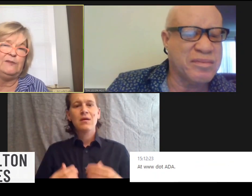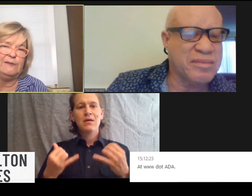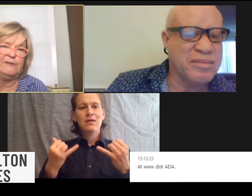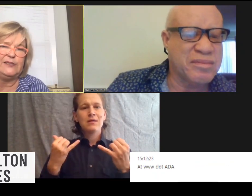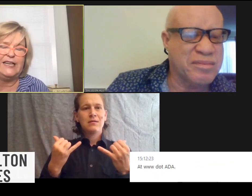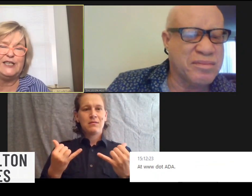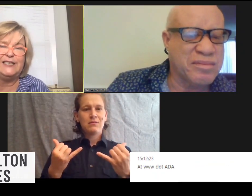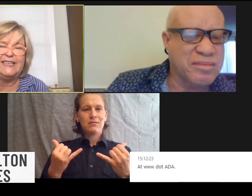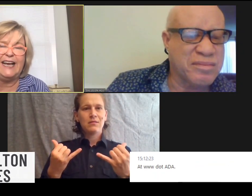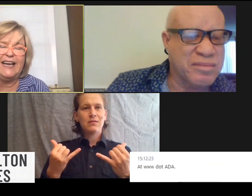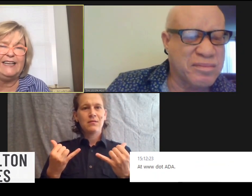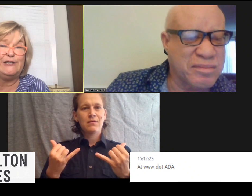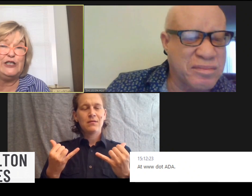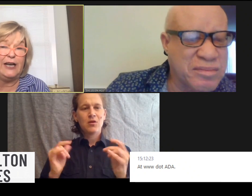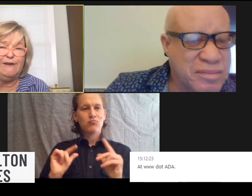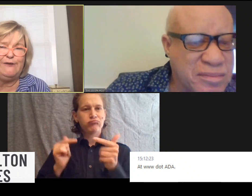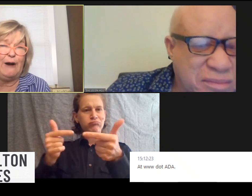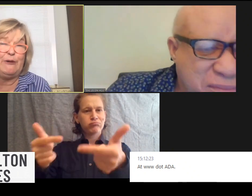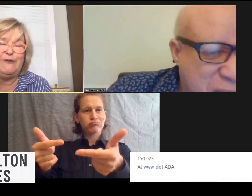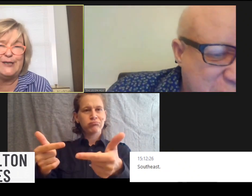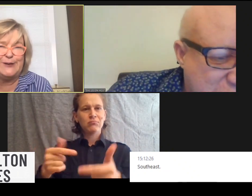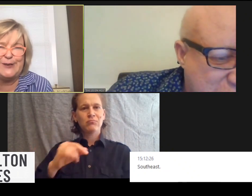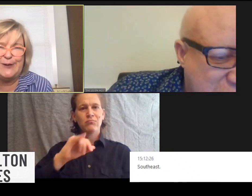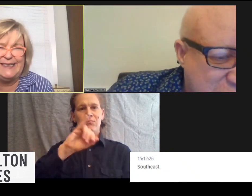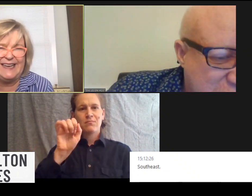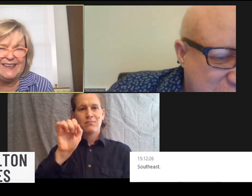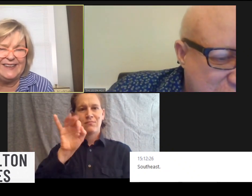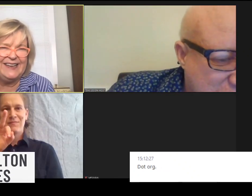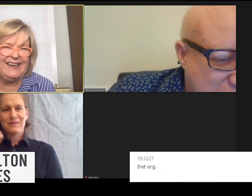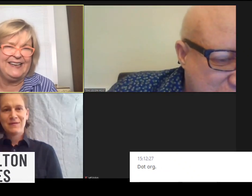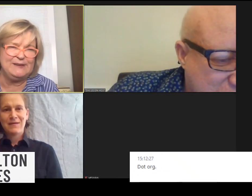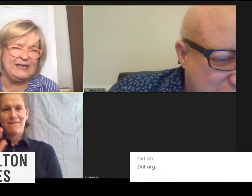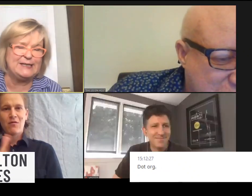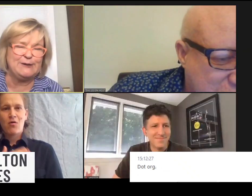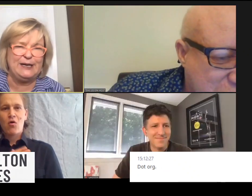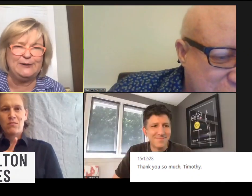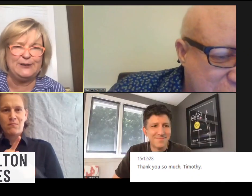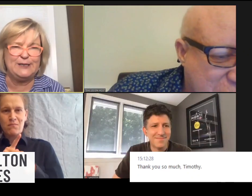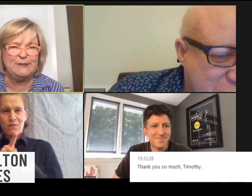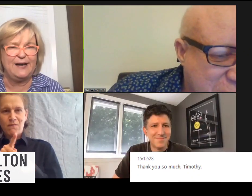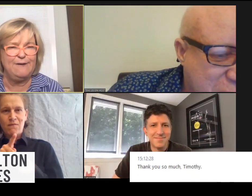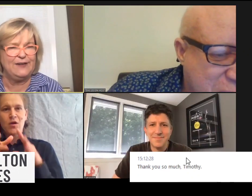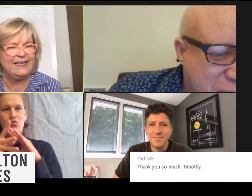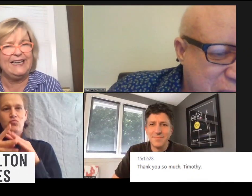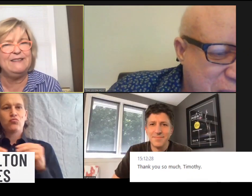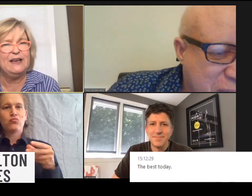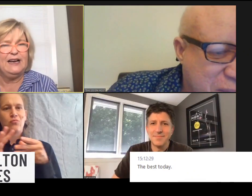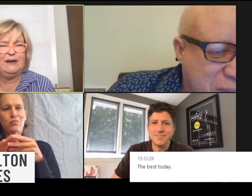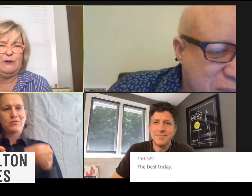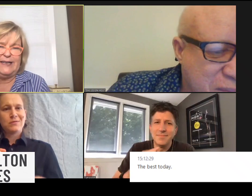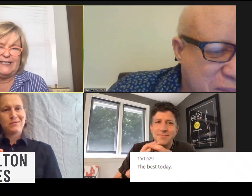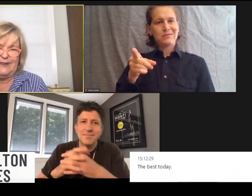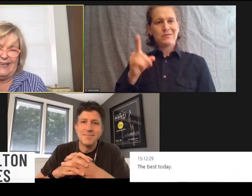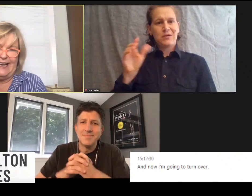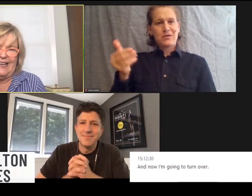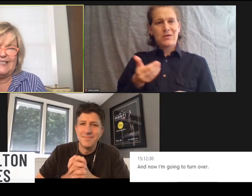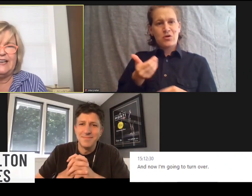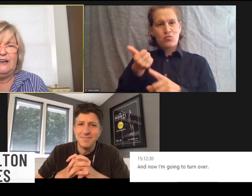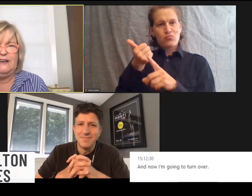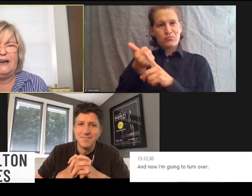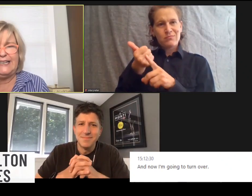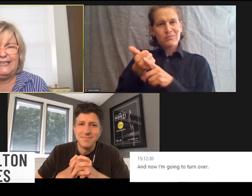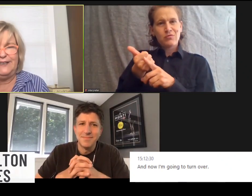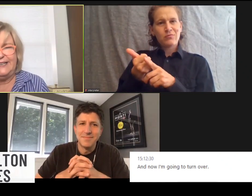our session today to Jeff, our professional storyteller, and he's going to introduce himself and lead the rest of